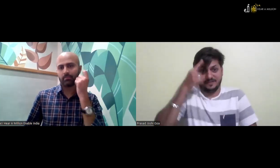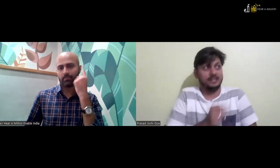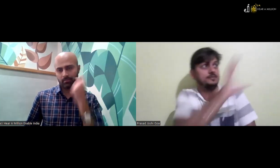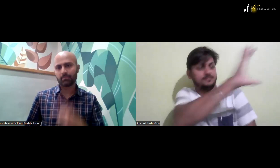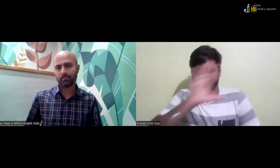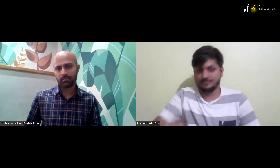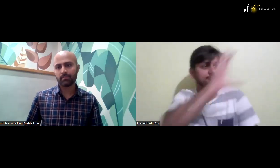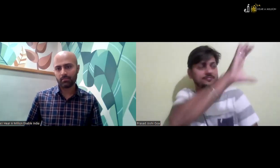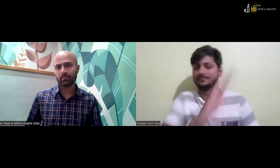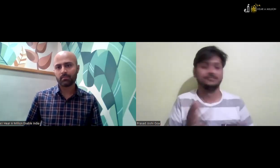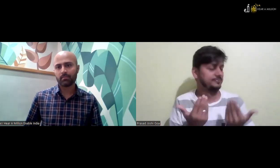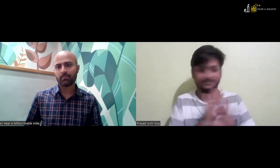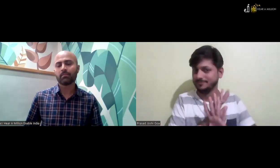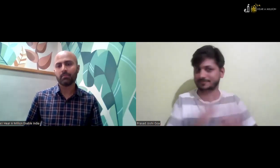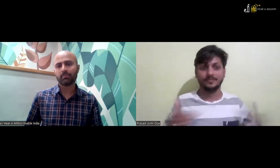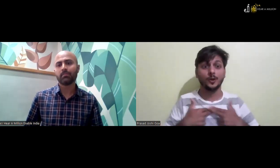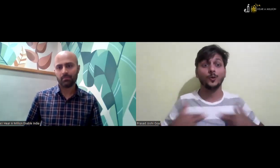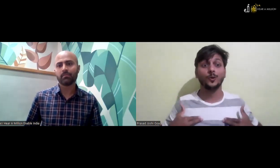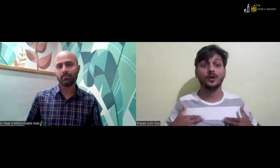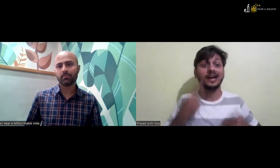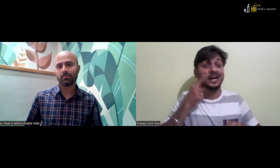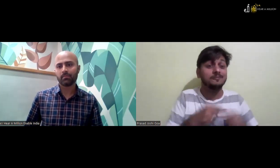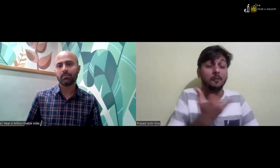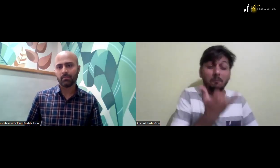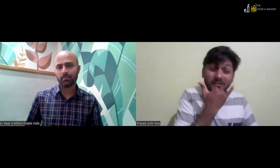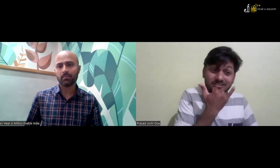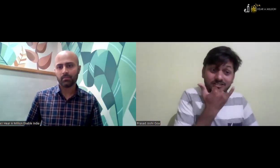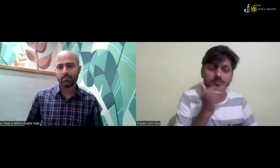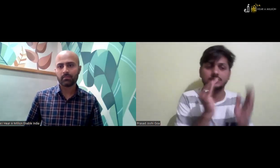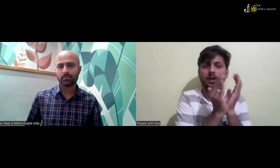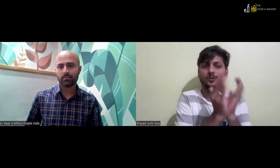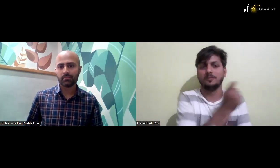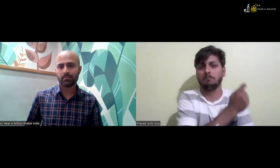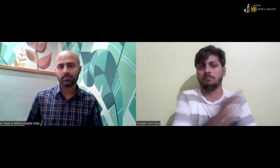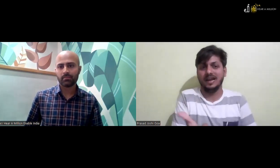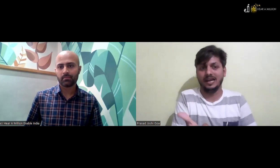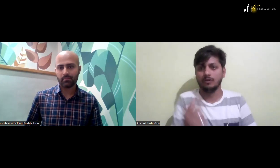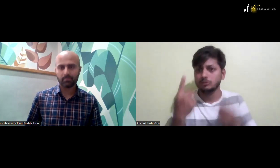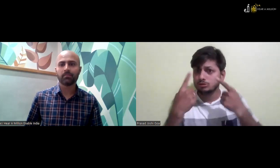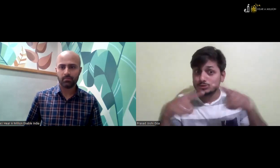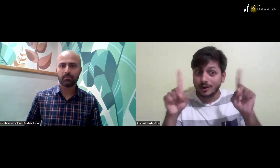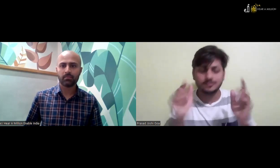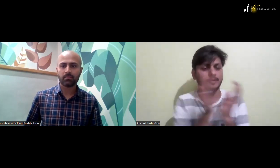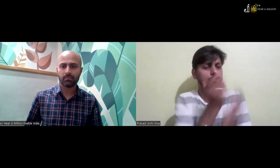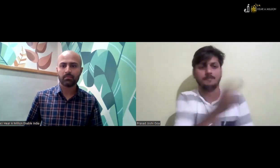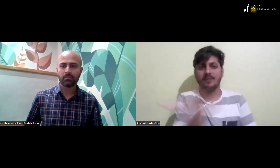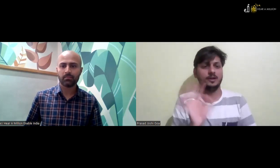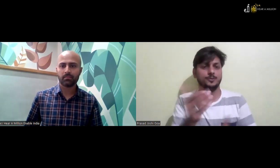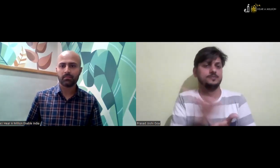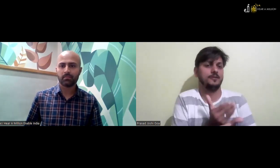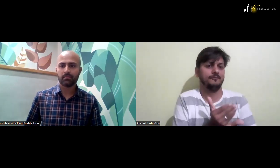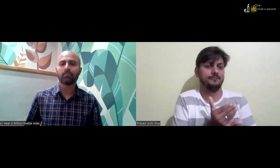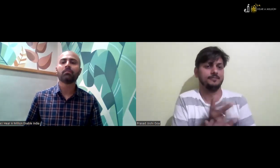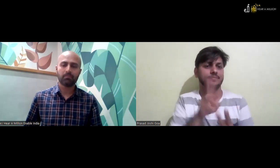for the penalty. Then they said no, you will not be liable to pay for it. So